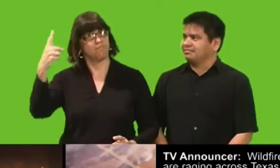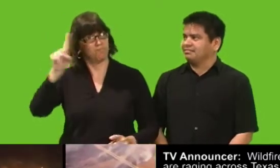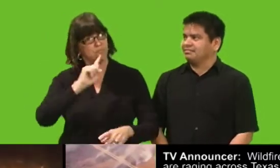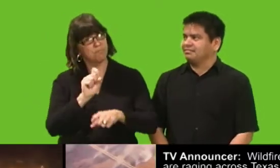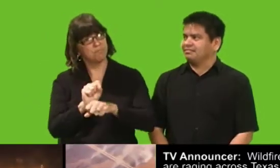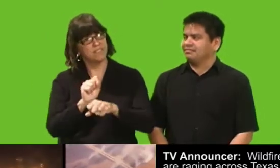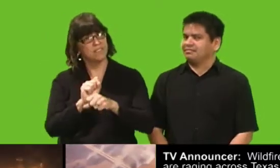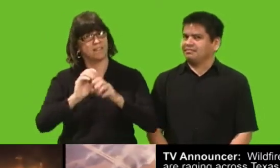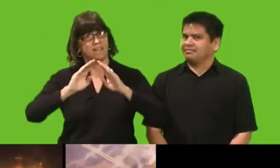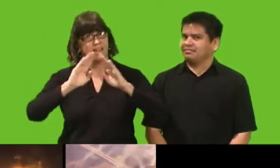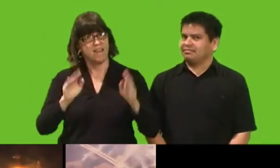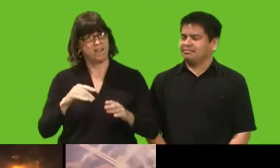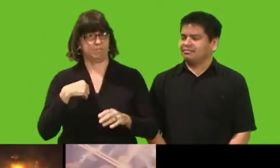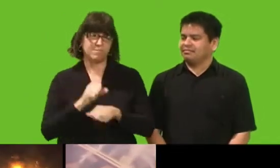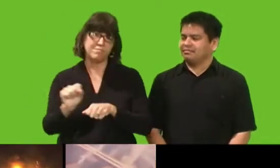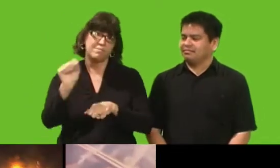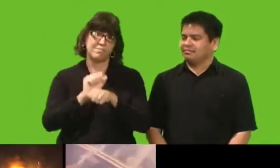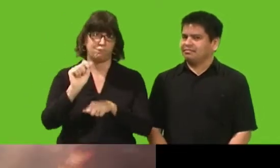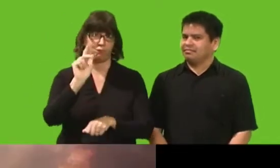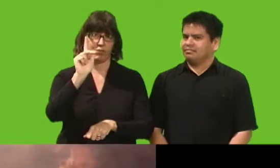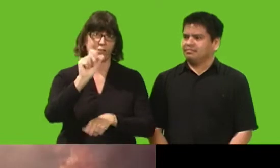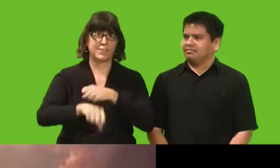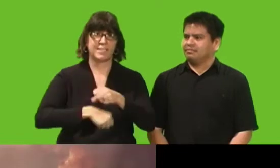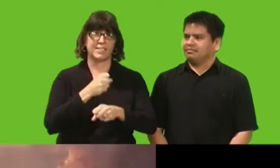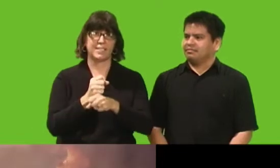60 miles per hour.